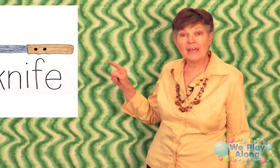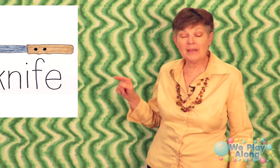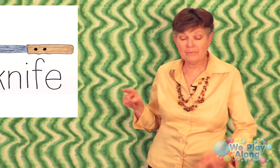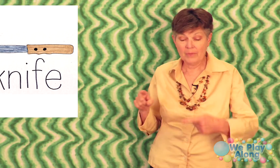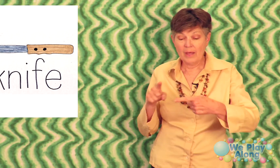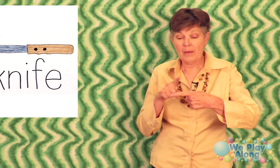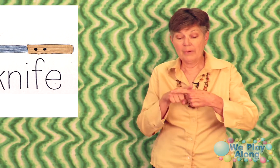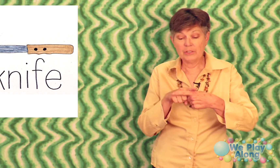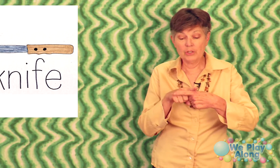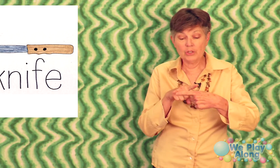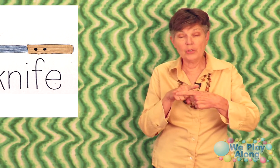K-N-I-F-E. But